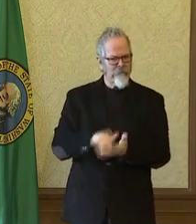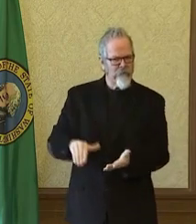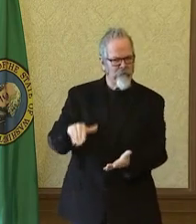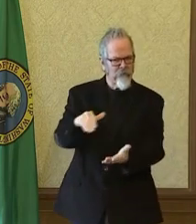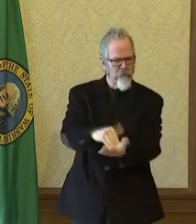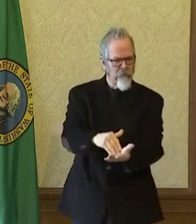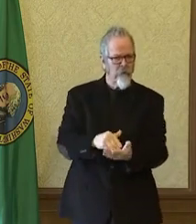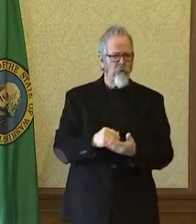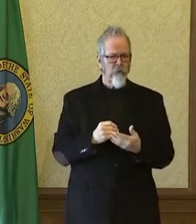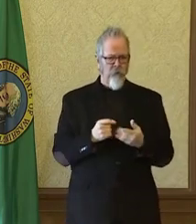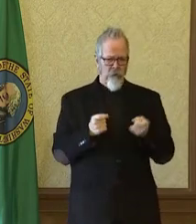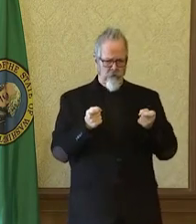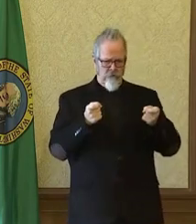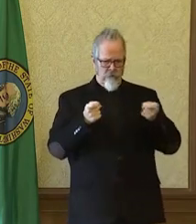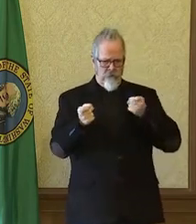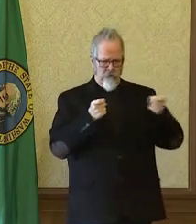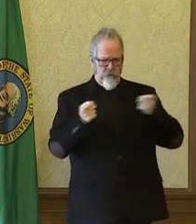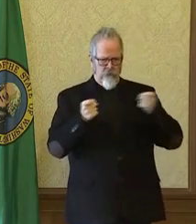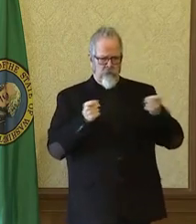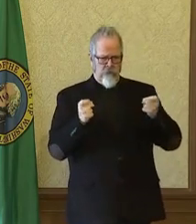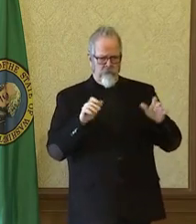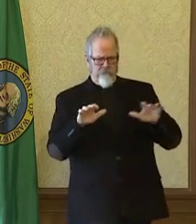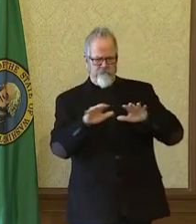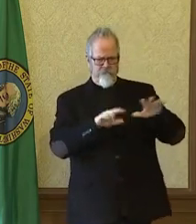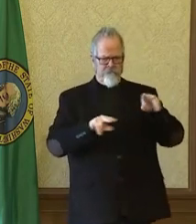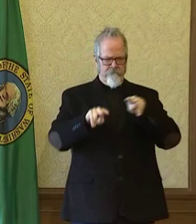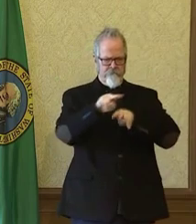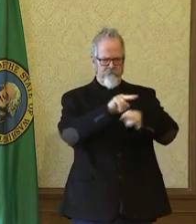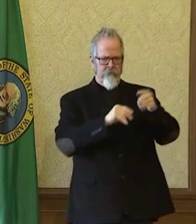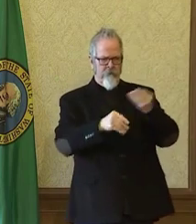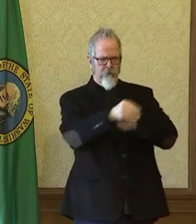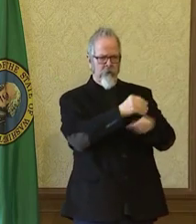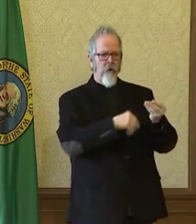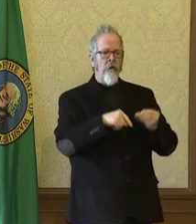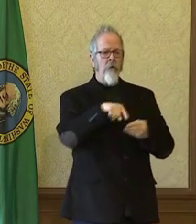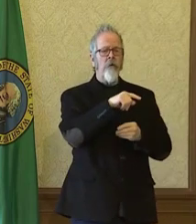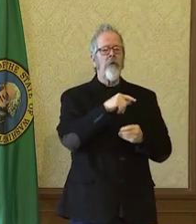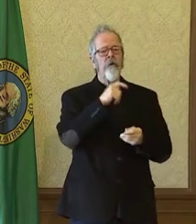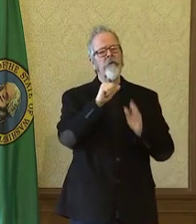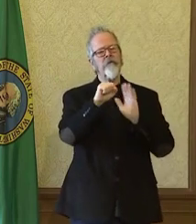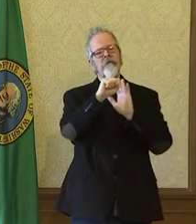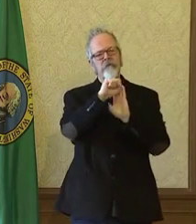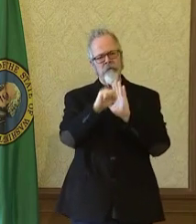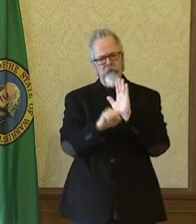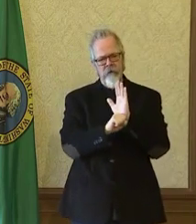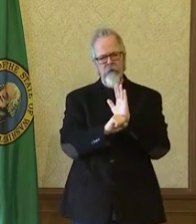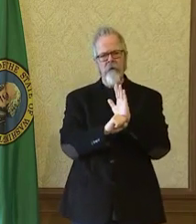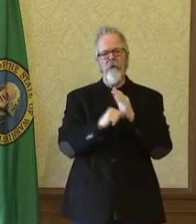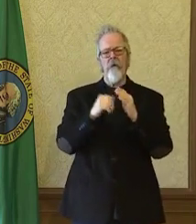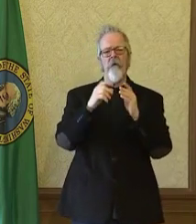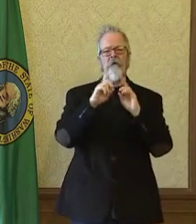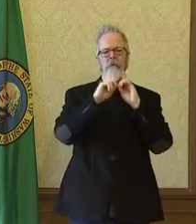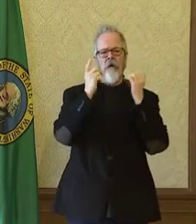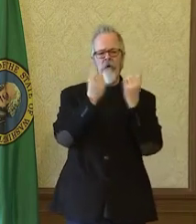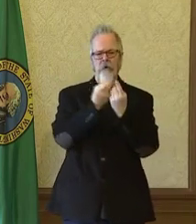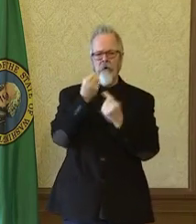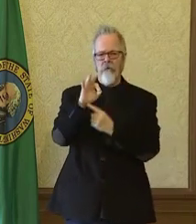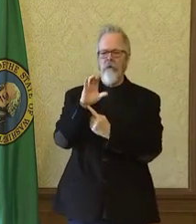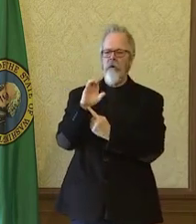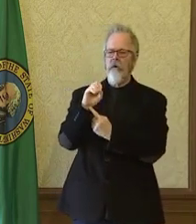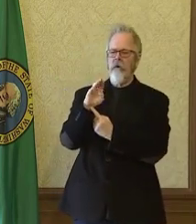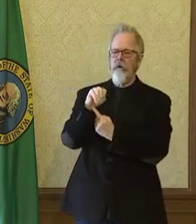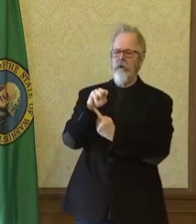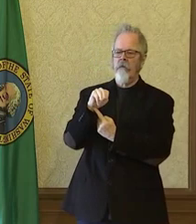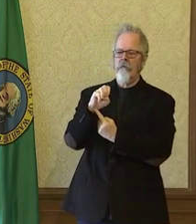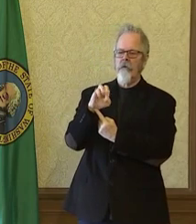to pay rent, utility bills, supplies, inventory, and other operating expenses. To apply for this grant, if